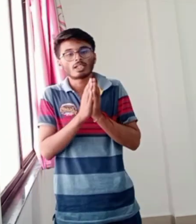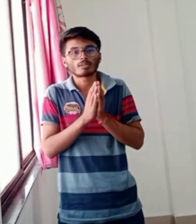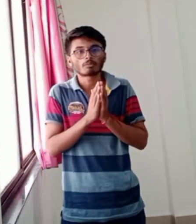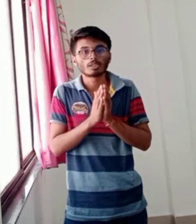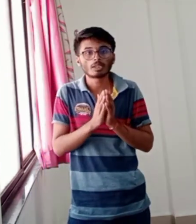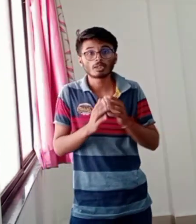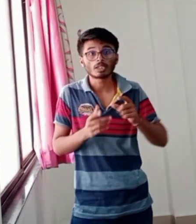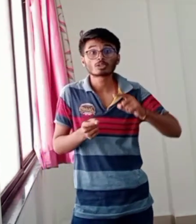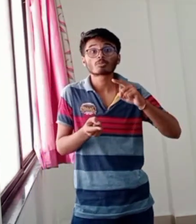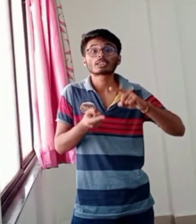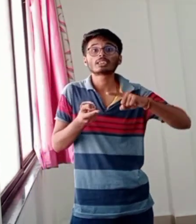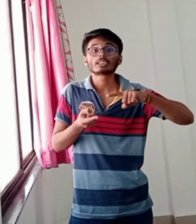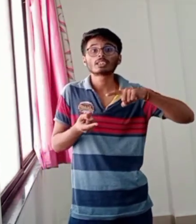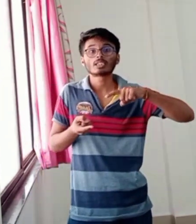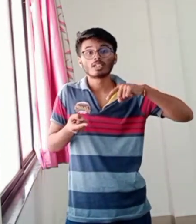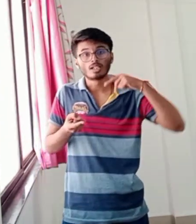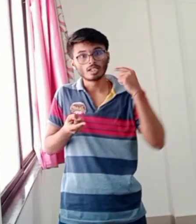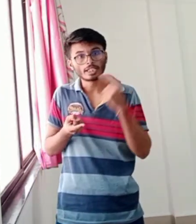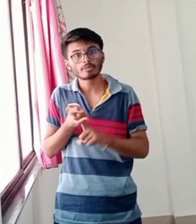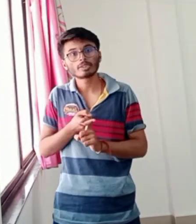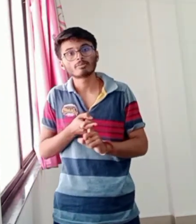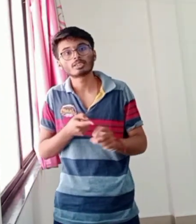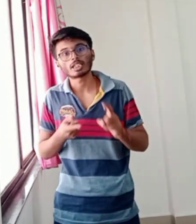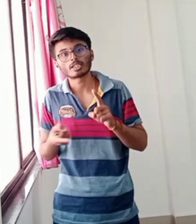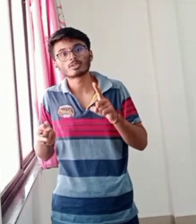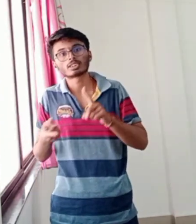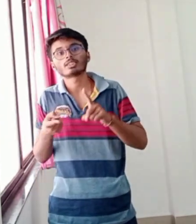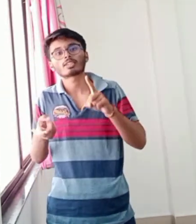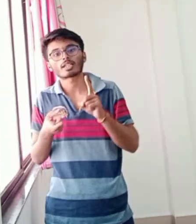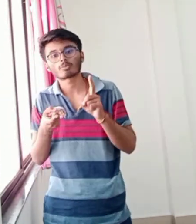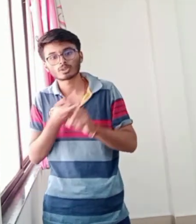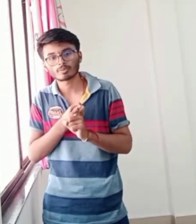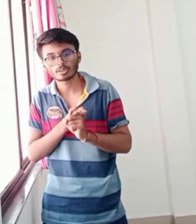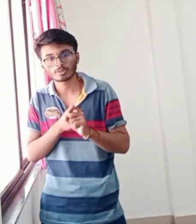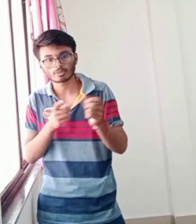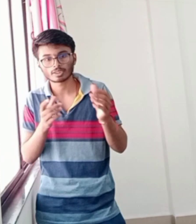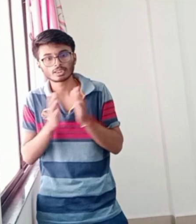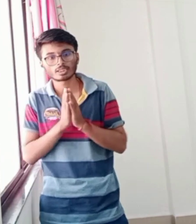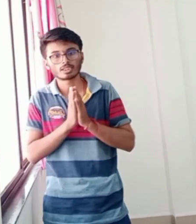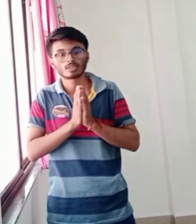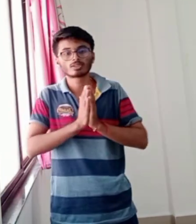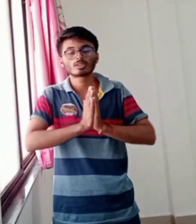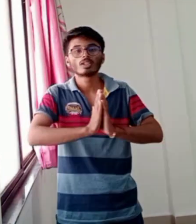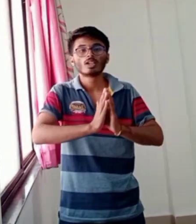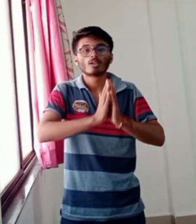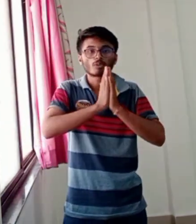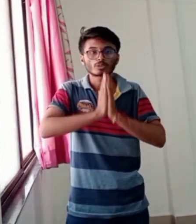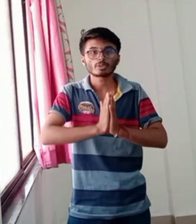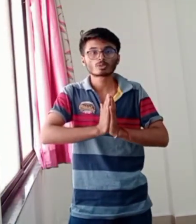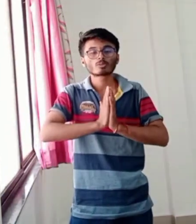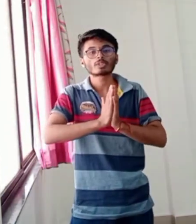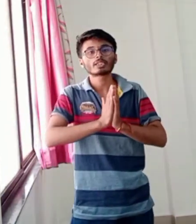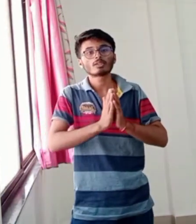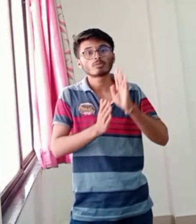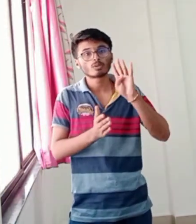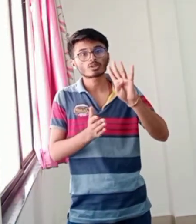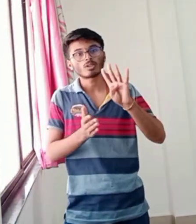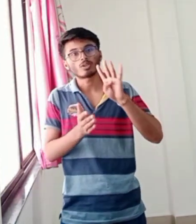are also present in ATP, means adenosine triphosphate, which are present in also. Phosphate group contain 4